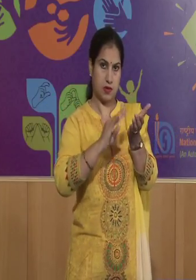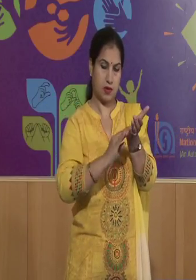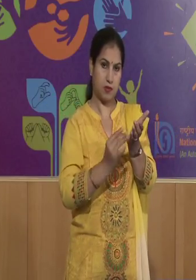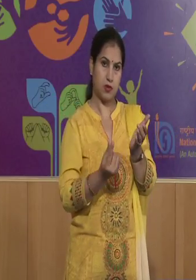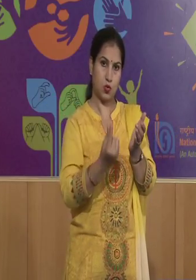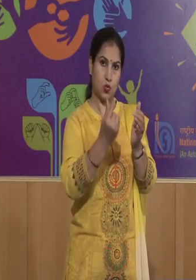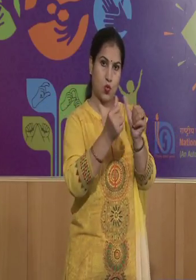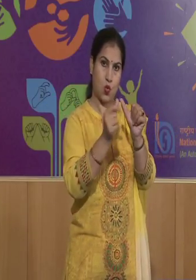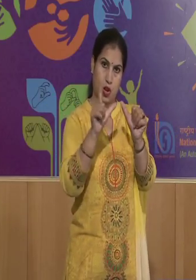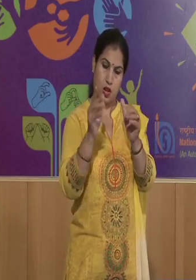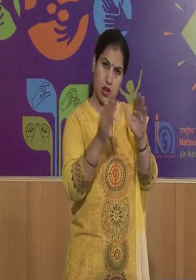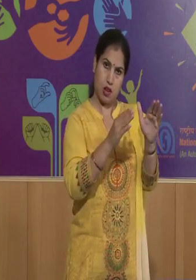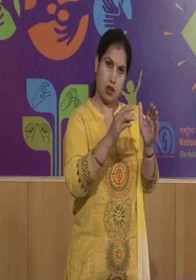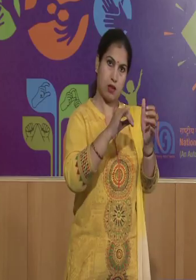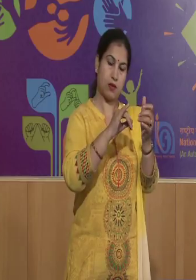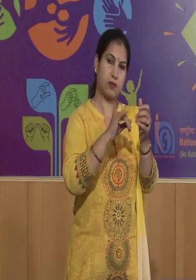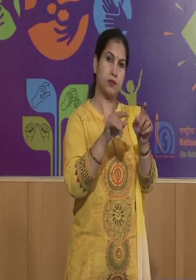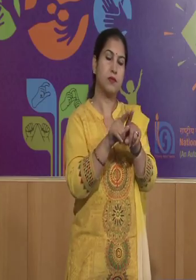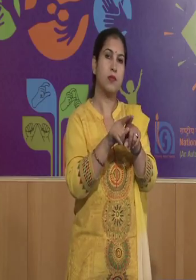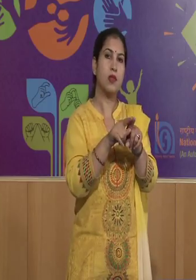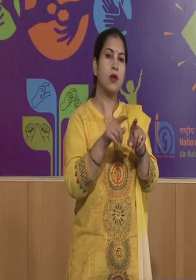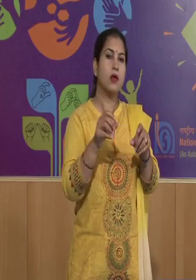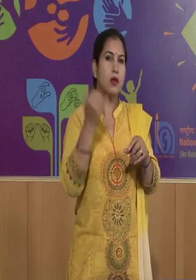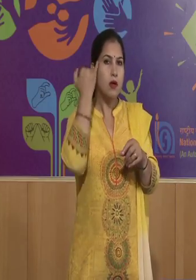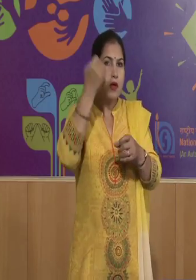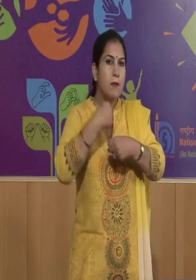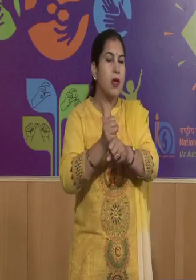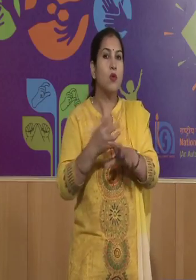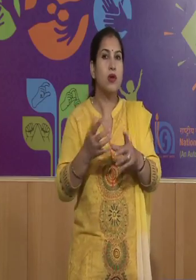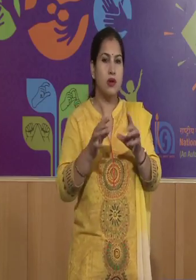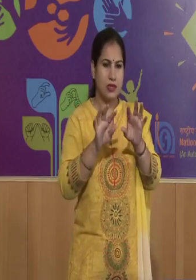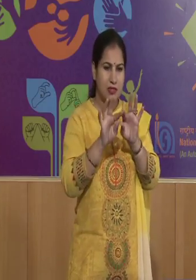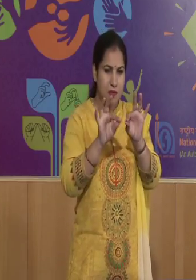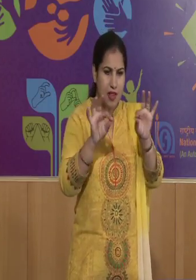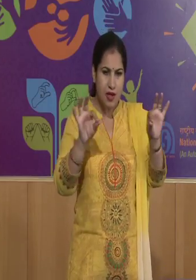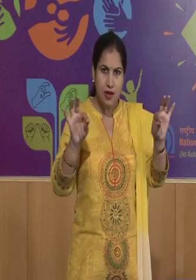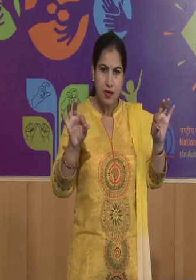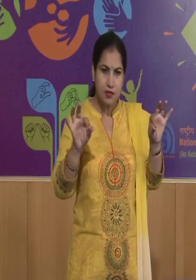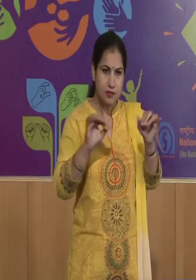invented the spinning mule, which led to increased textile production.